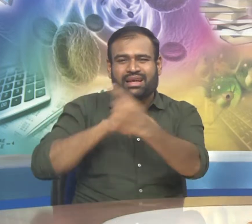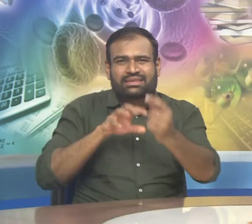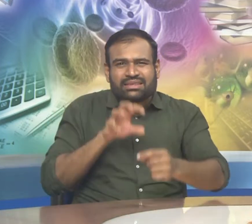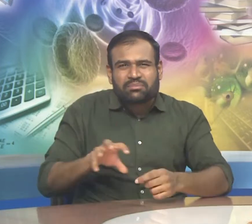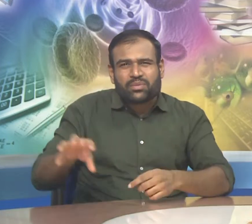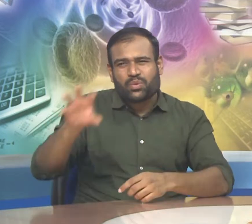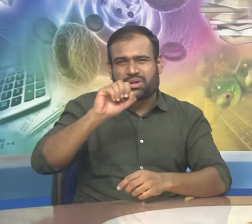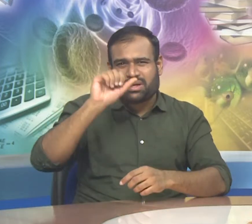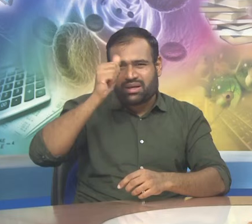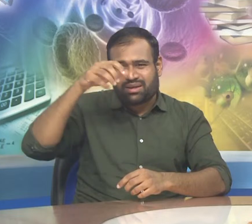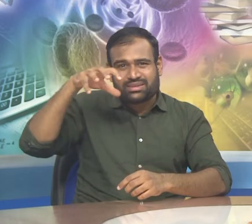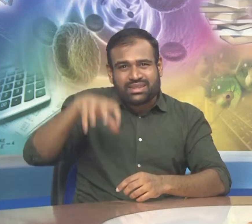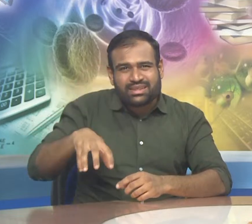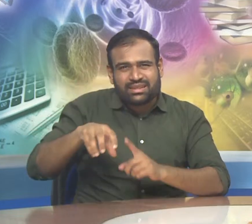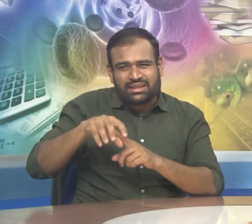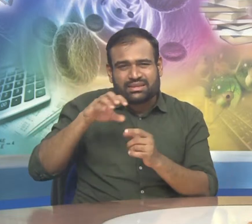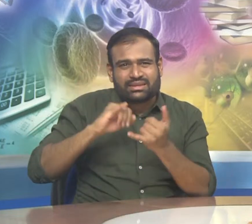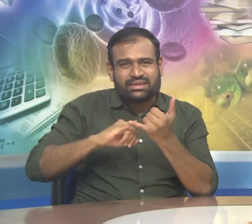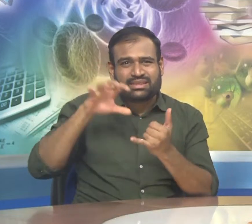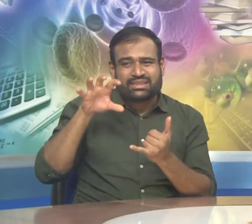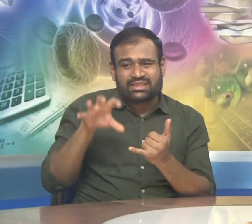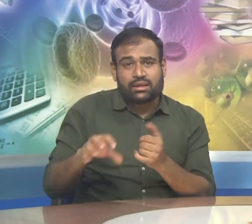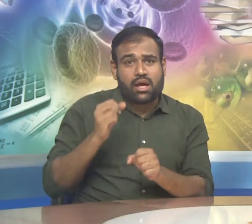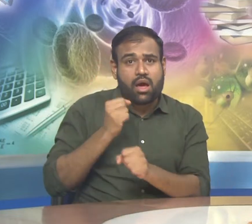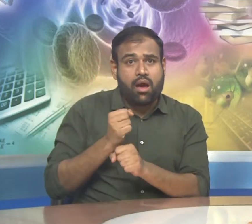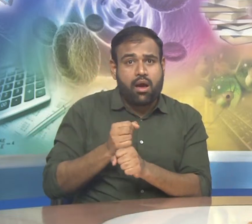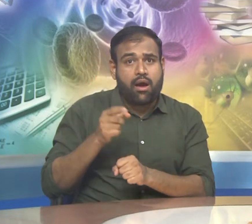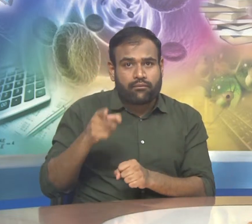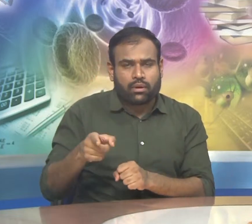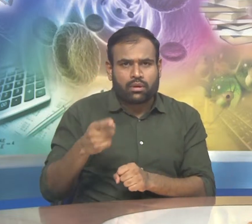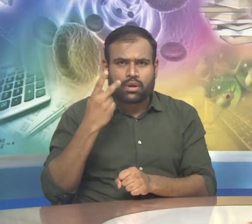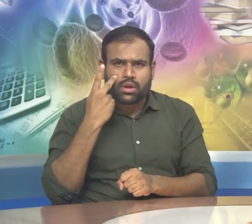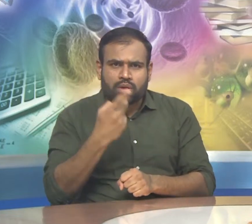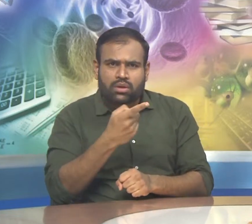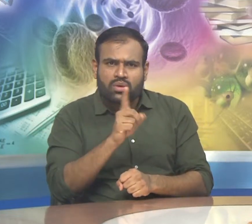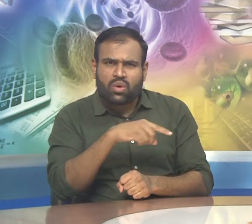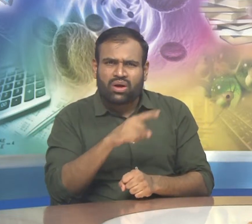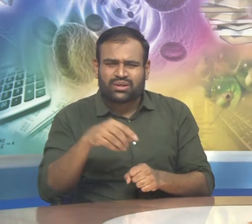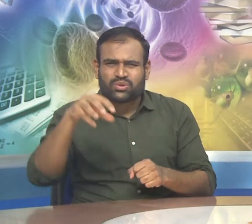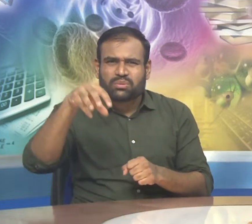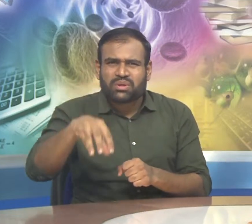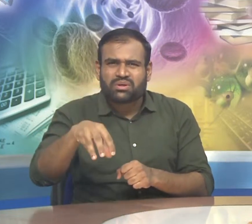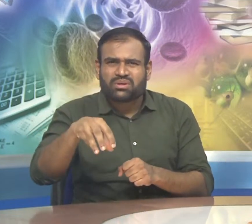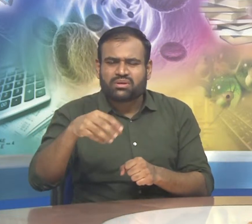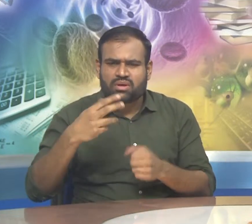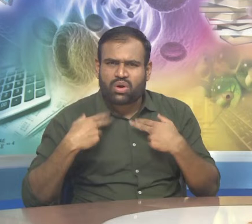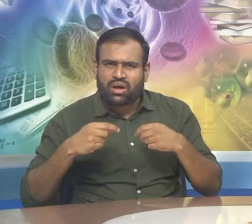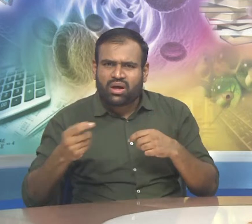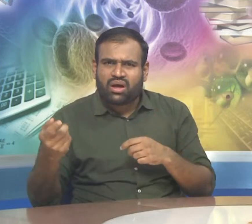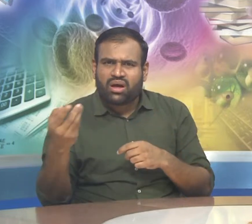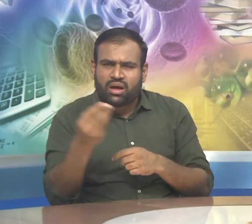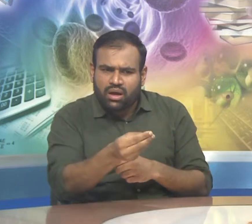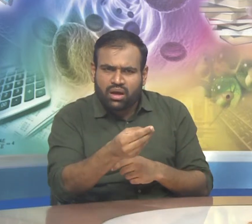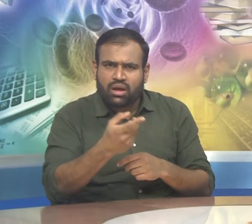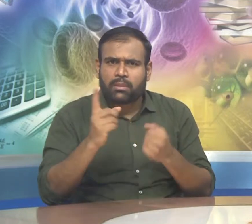Sometimes even state may appeal against a session court judgment for enhancement